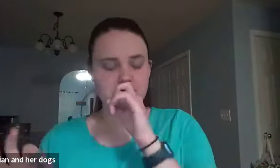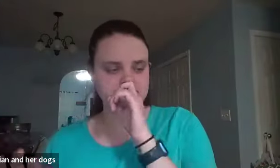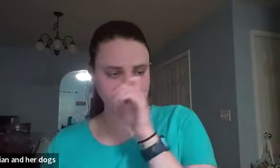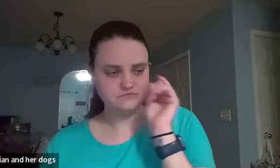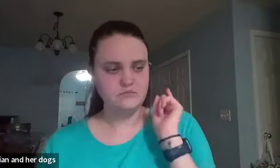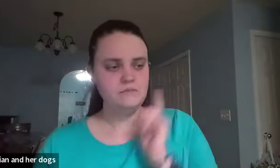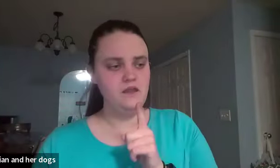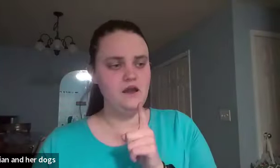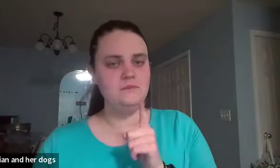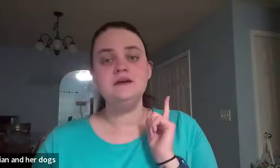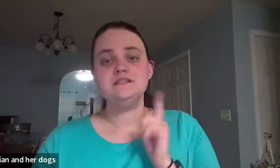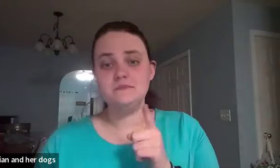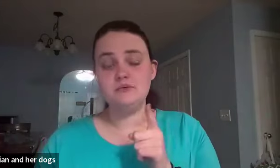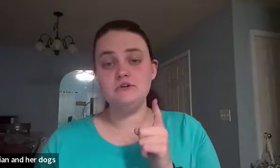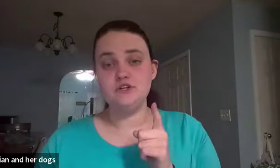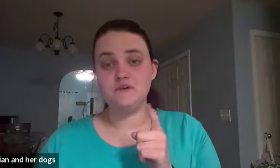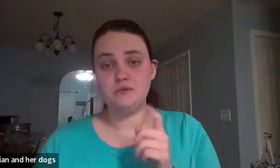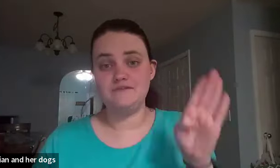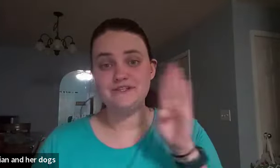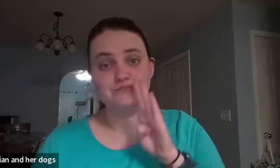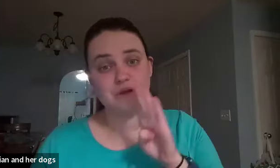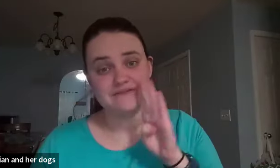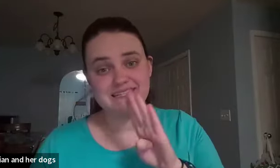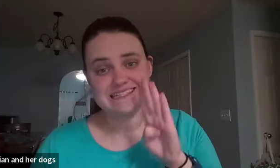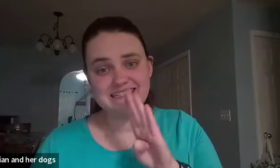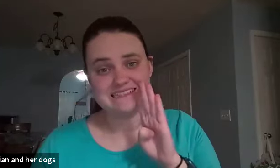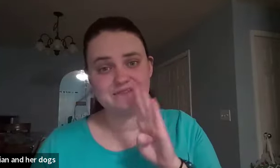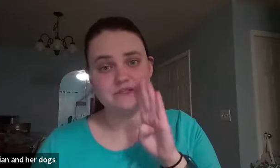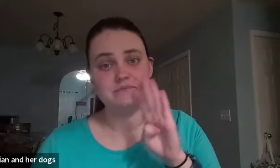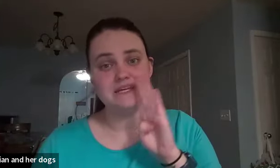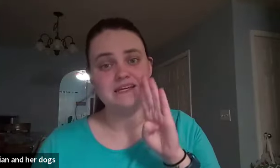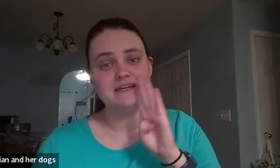fine. Some people will use for breakfast with the B,